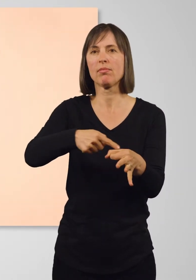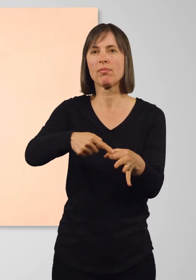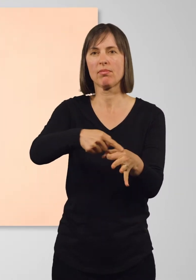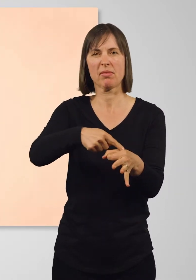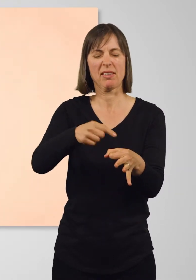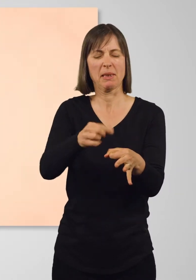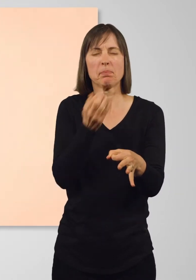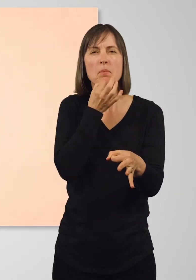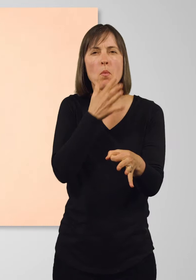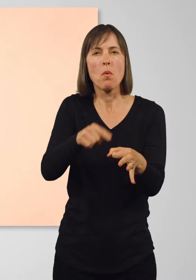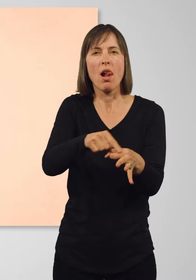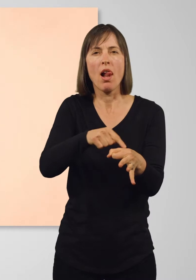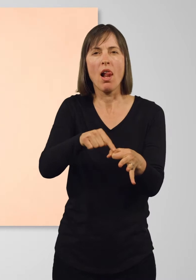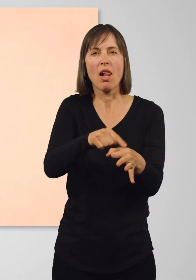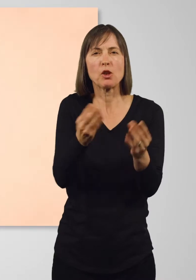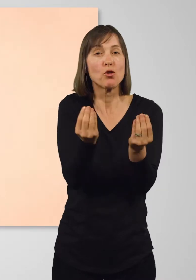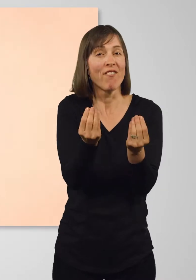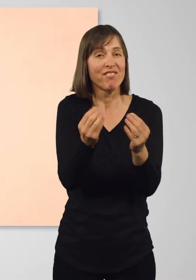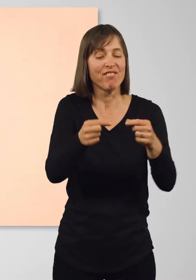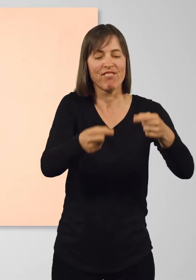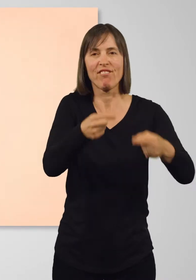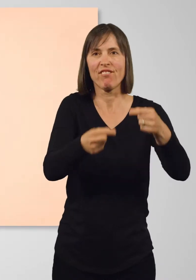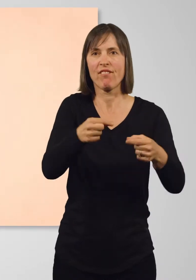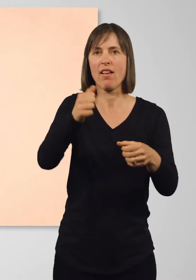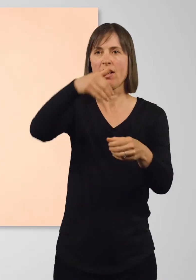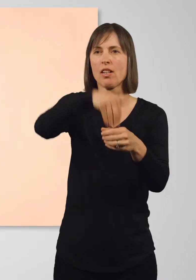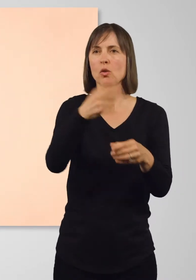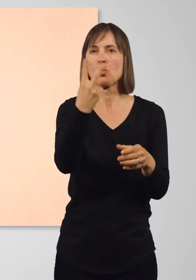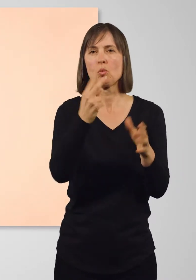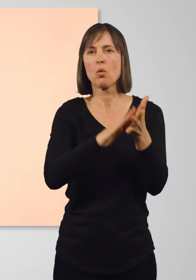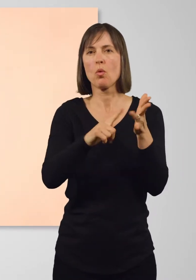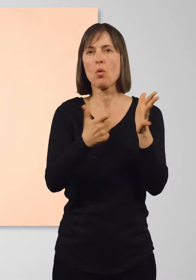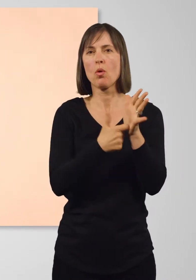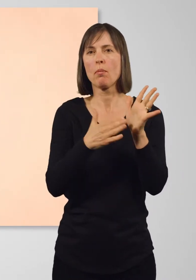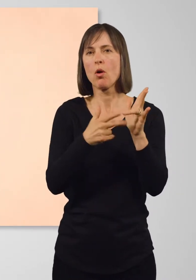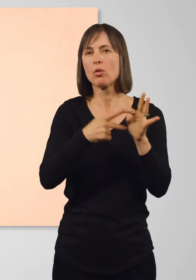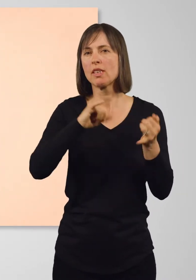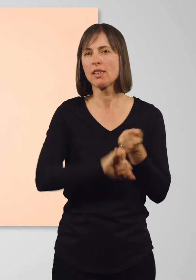The vaginal ring is a small soft ring that contains 2 hormones.